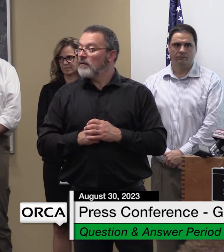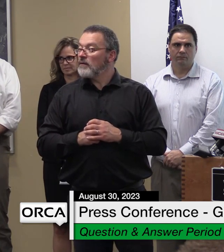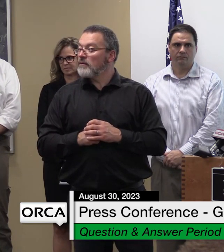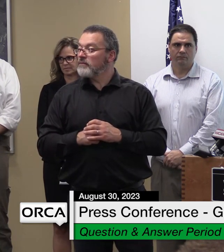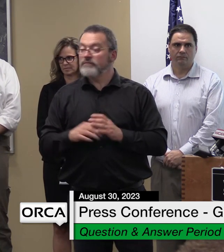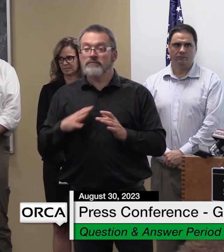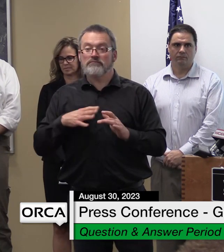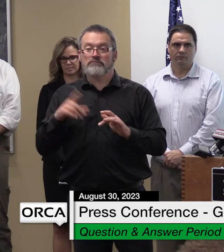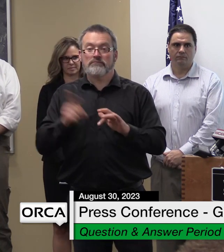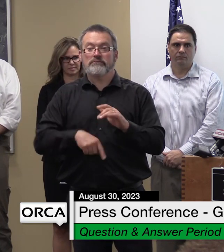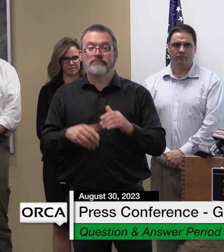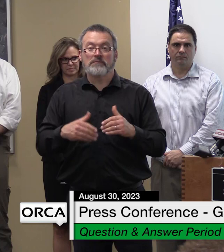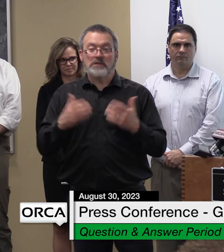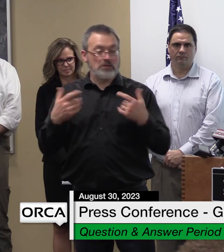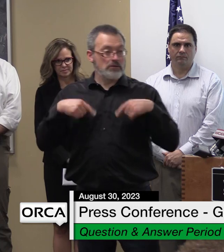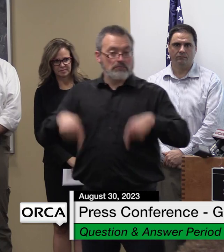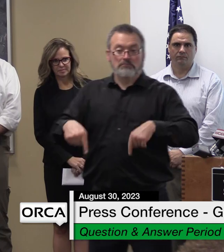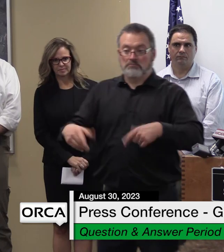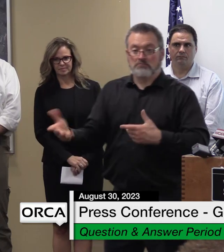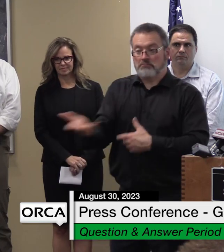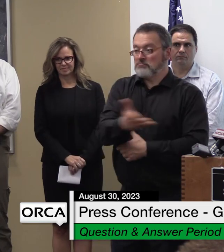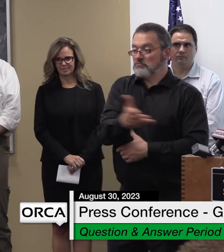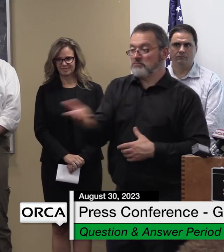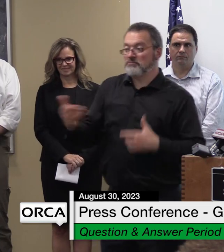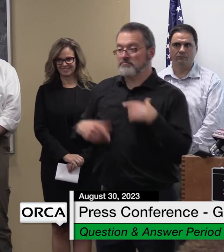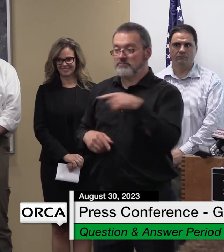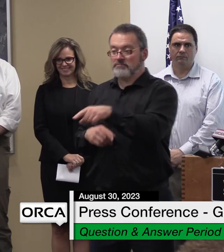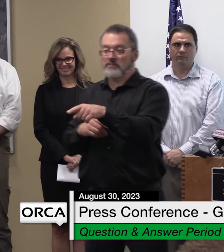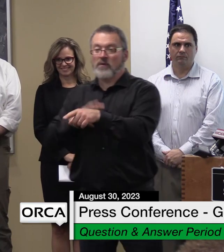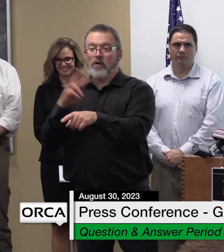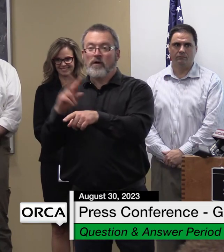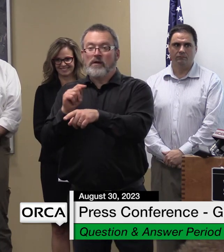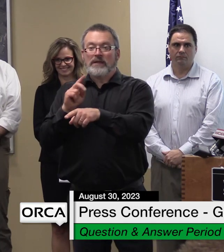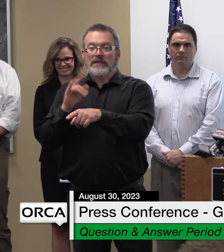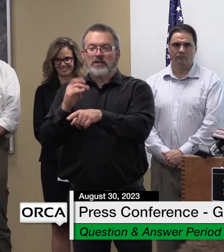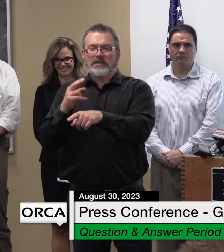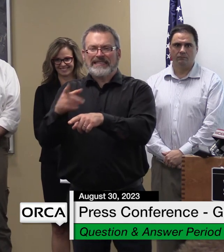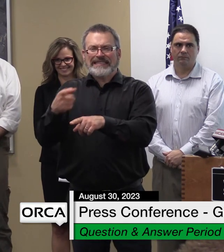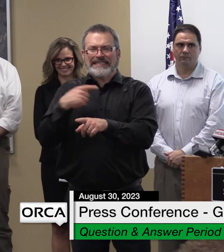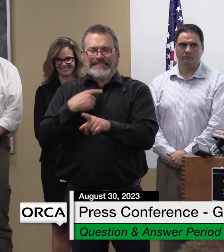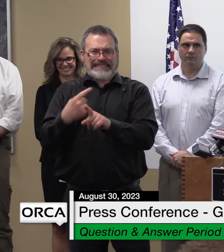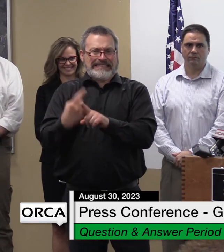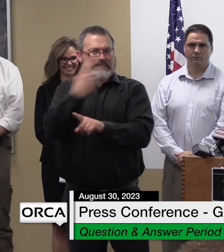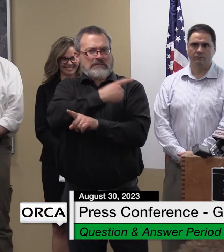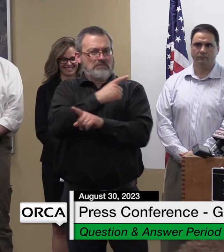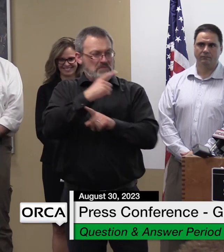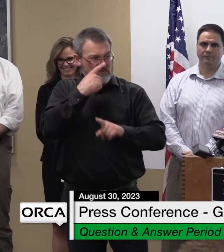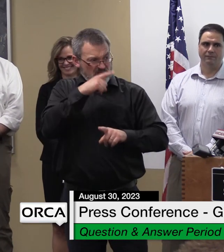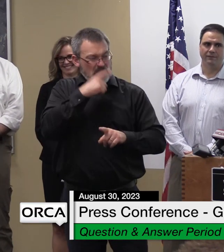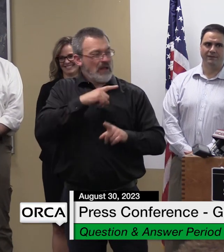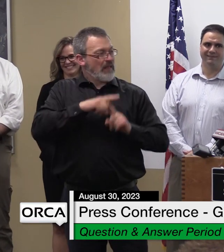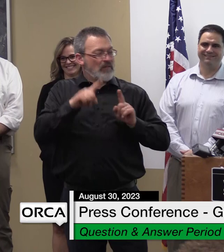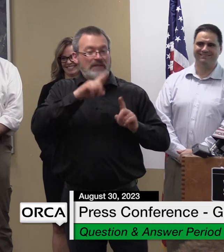All right, back to the room. Can I go off topic? I'll let you know.